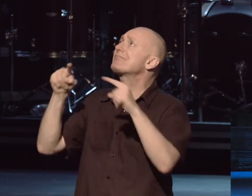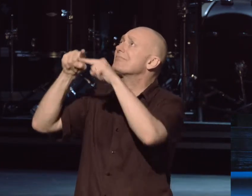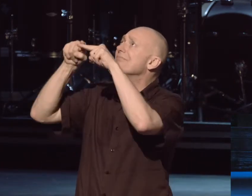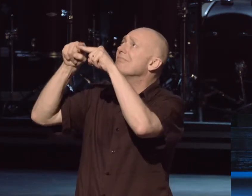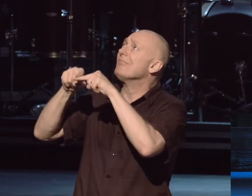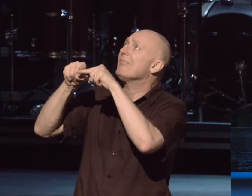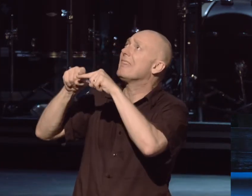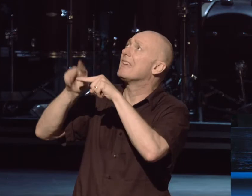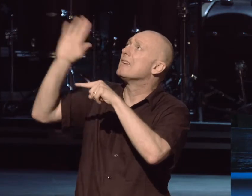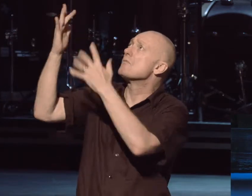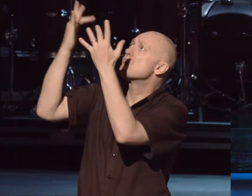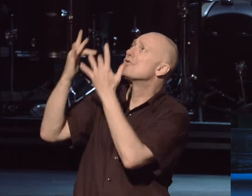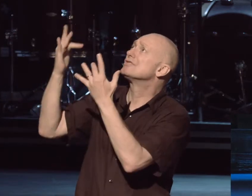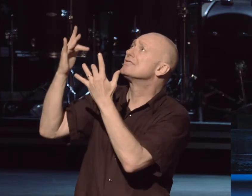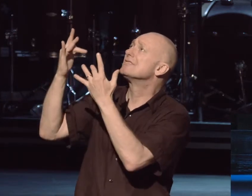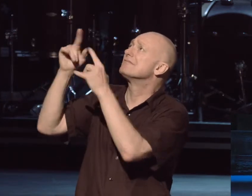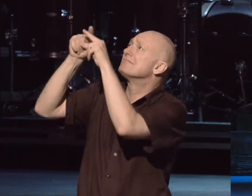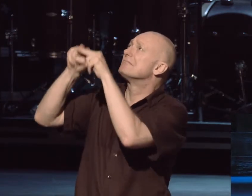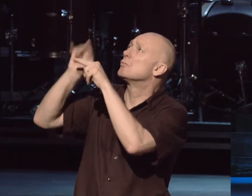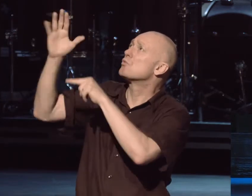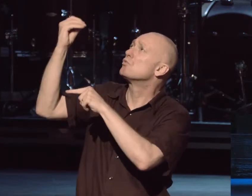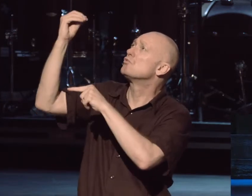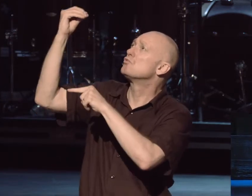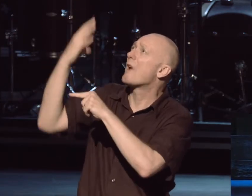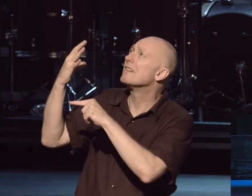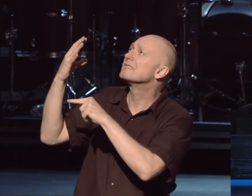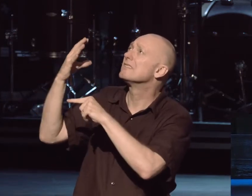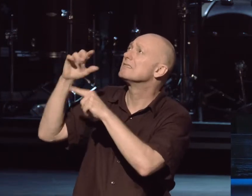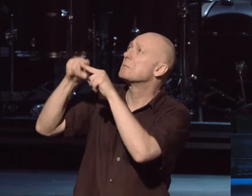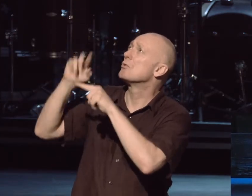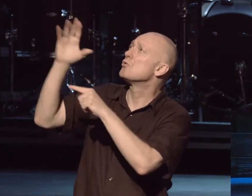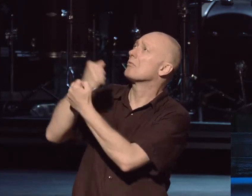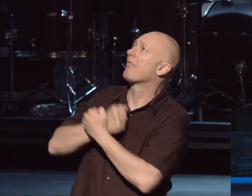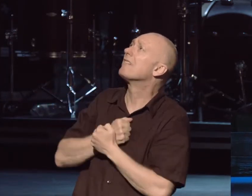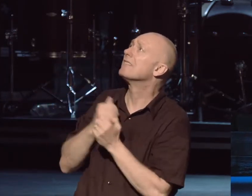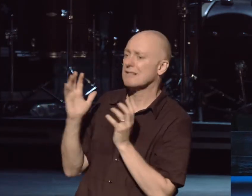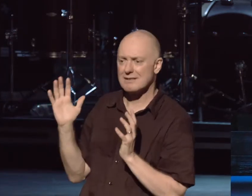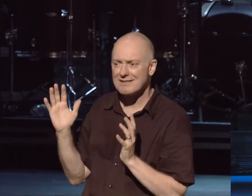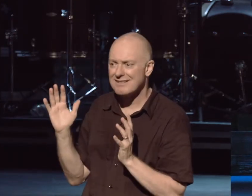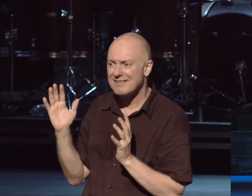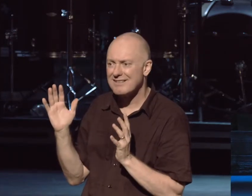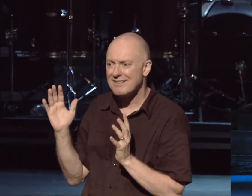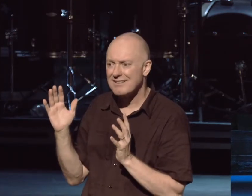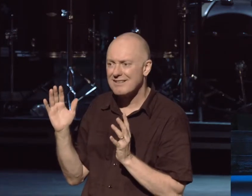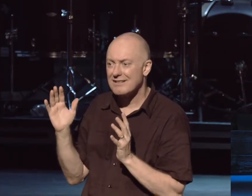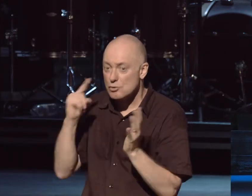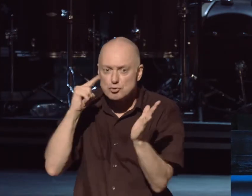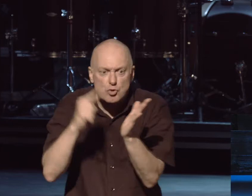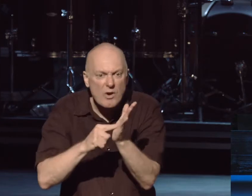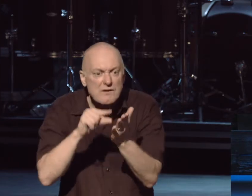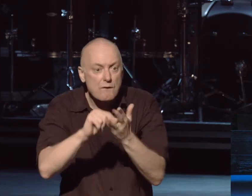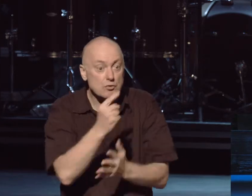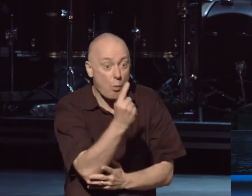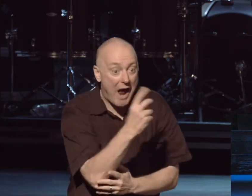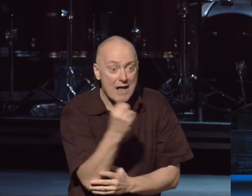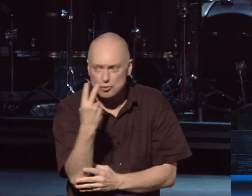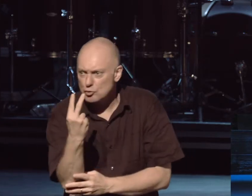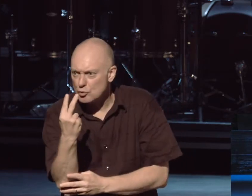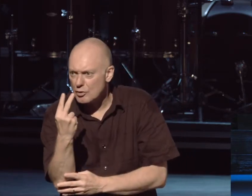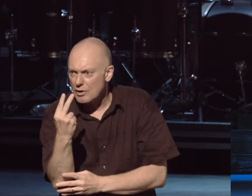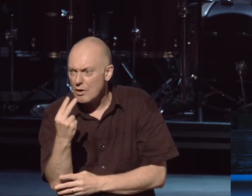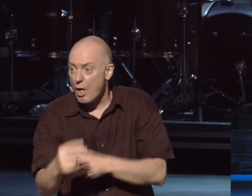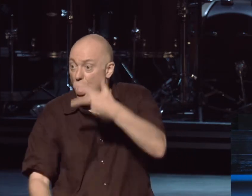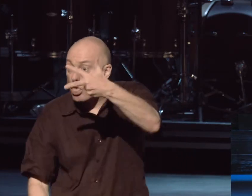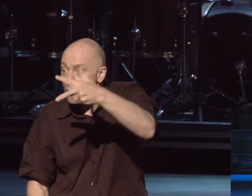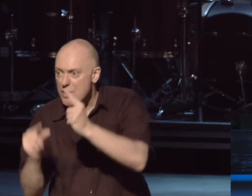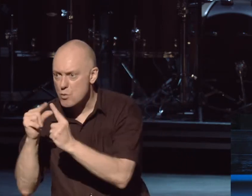mercy, on the grace, and the love of his God. Notice in verses 1 and 2, notice